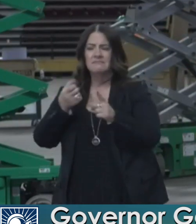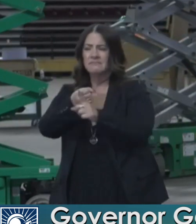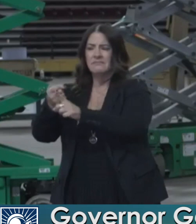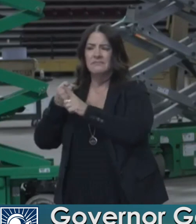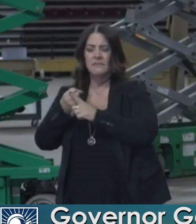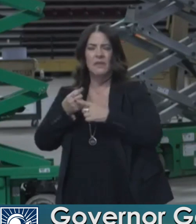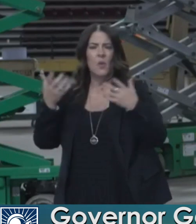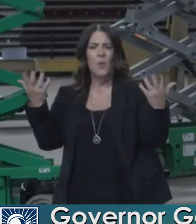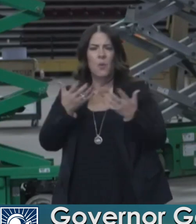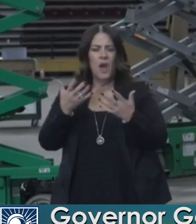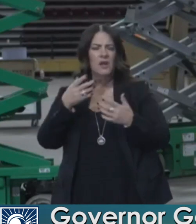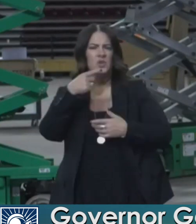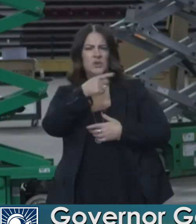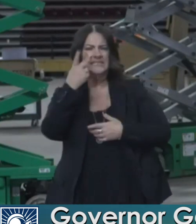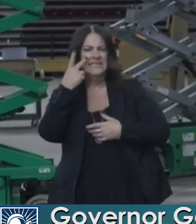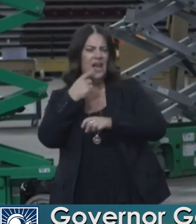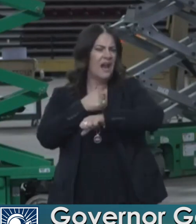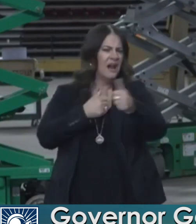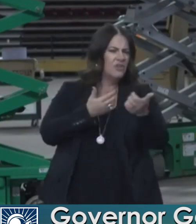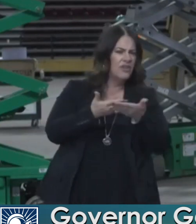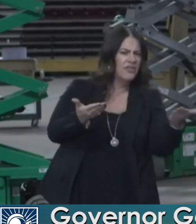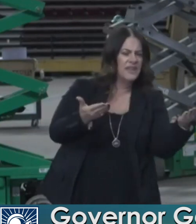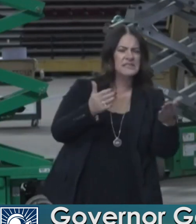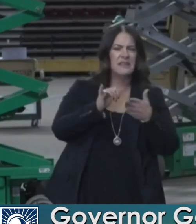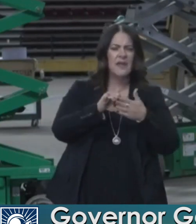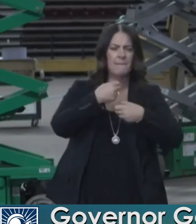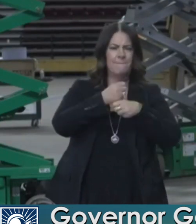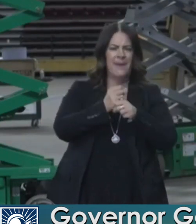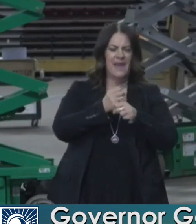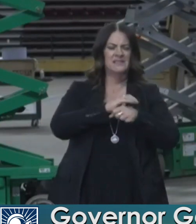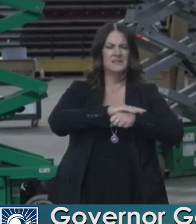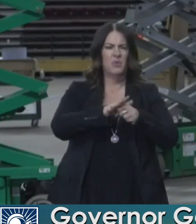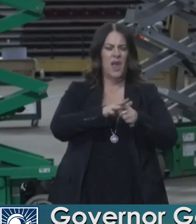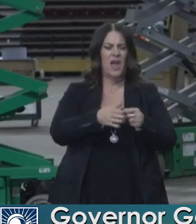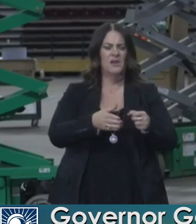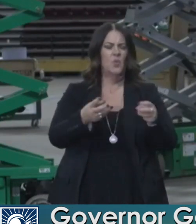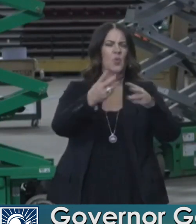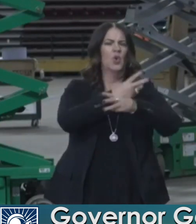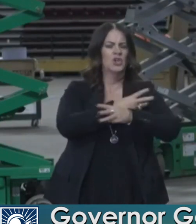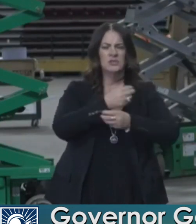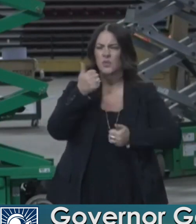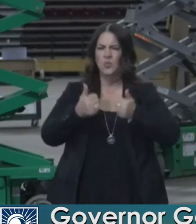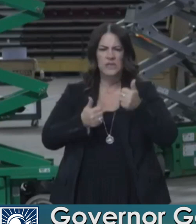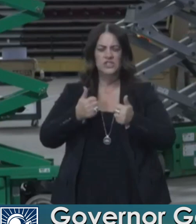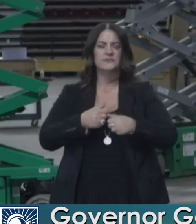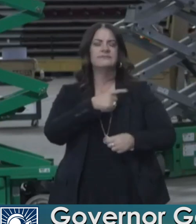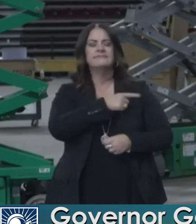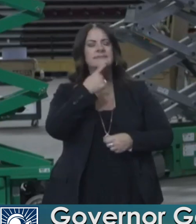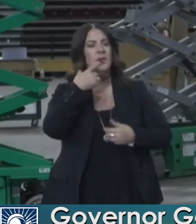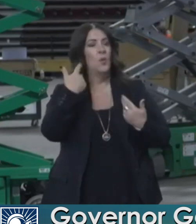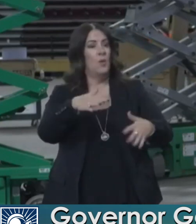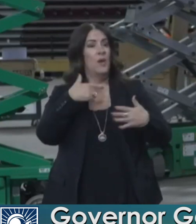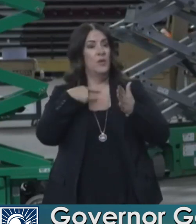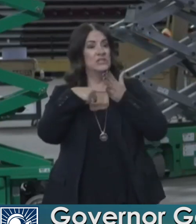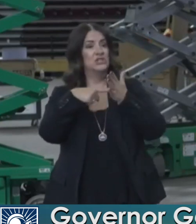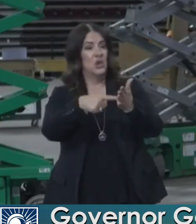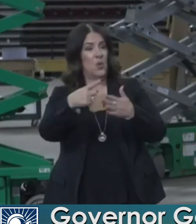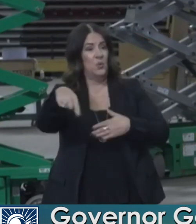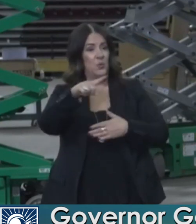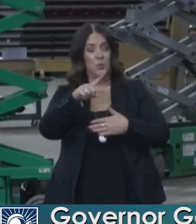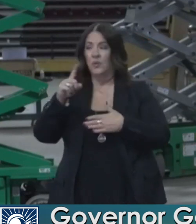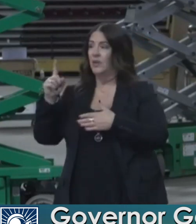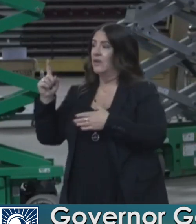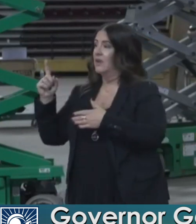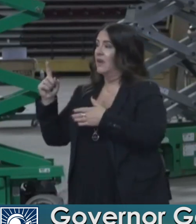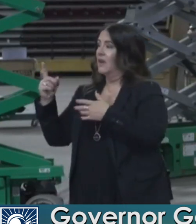success in slowing the spread? Yeah, you're seeing that in our modeling. You're seeing that in the modeling we presented publicly. We're seeing that in the capacity for us to be